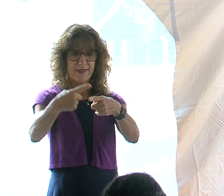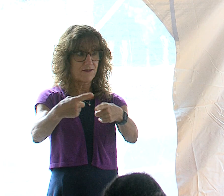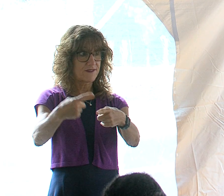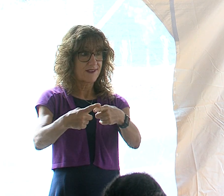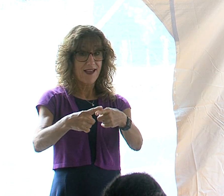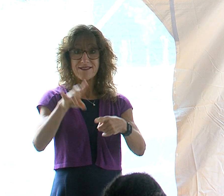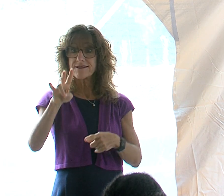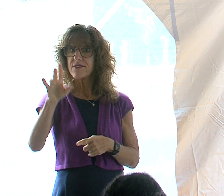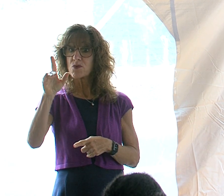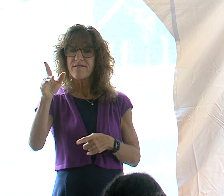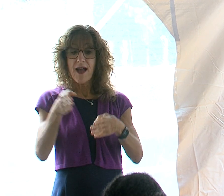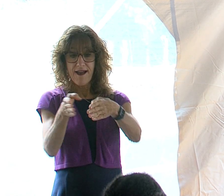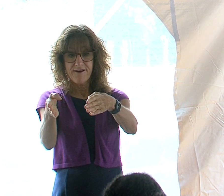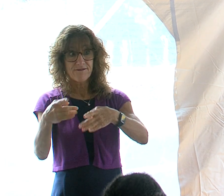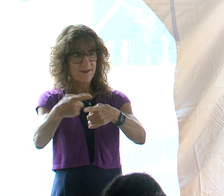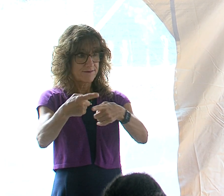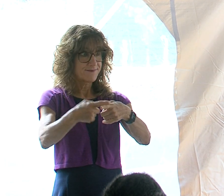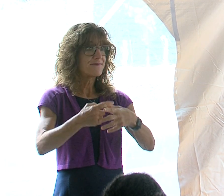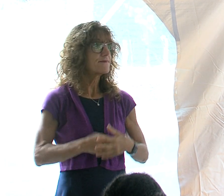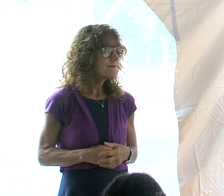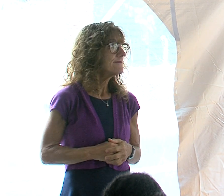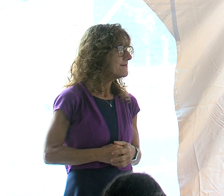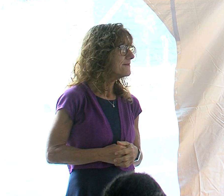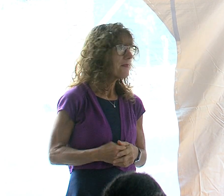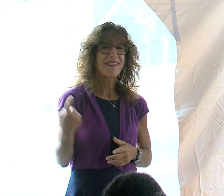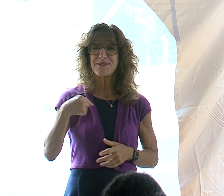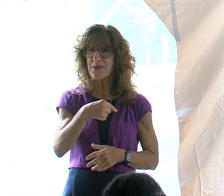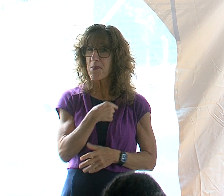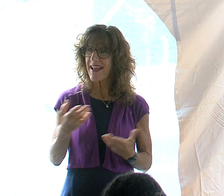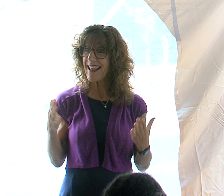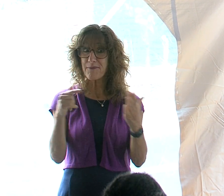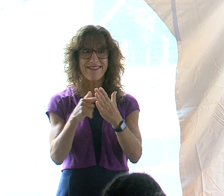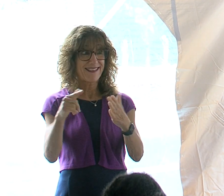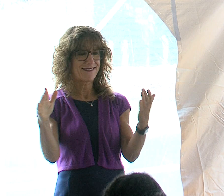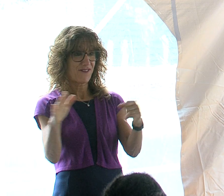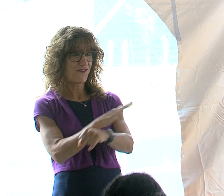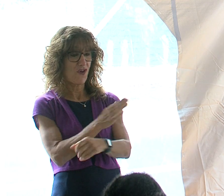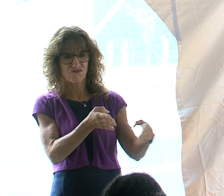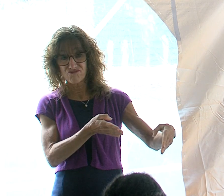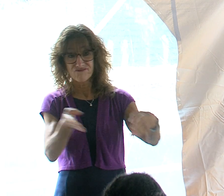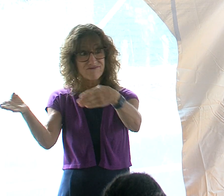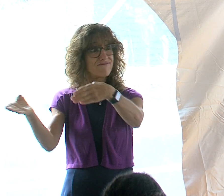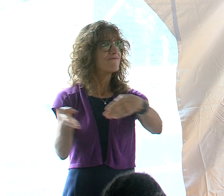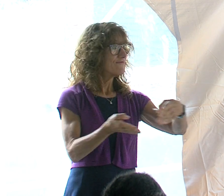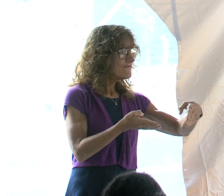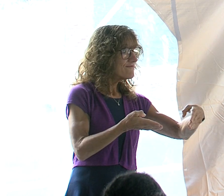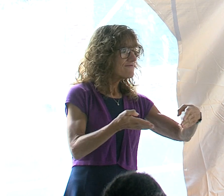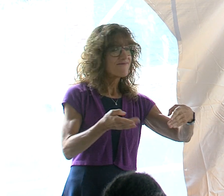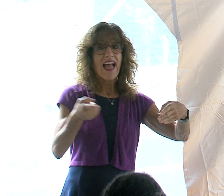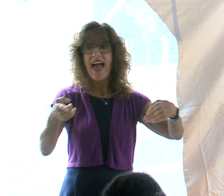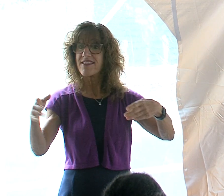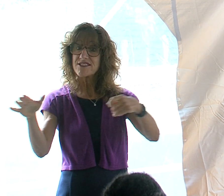with 725. We've enabled really this entire corridor and this